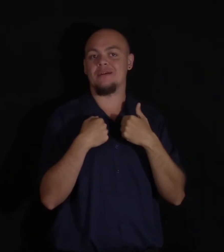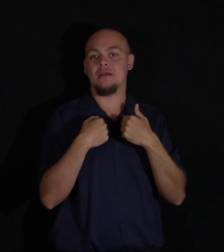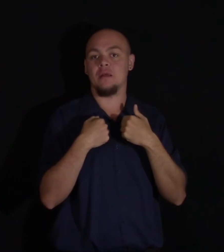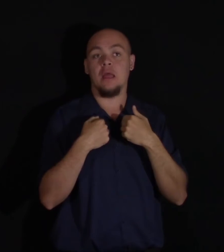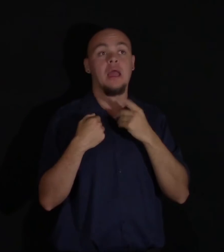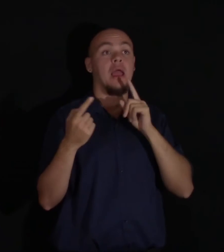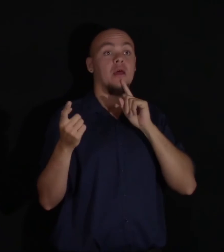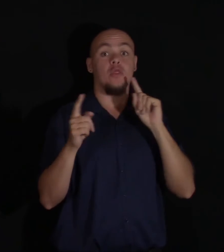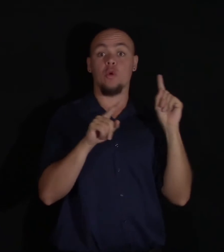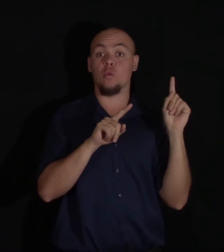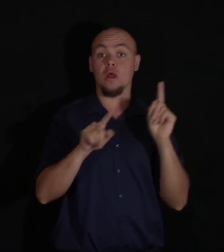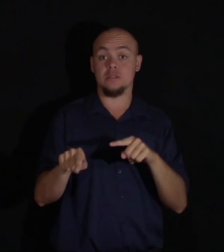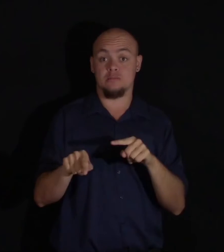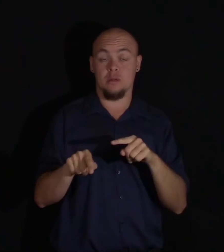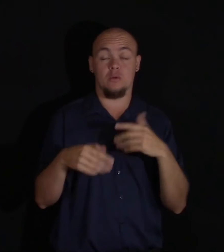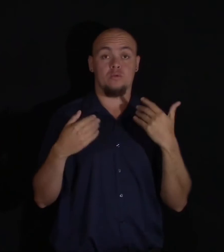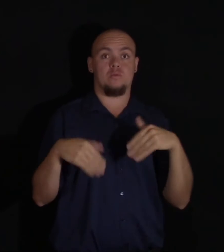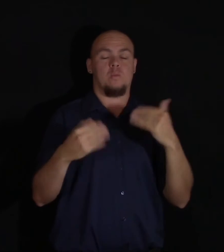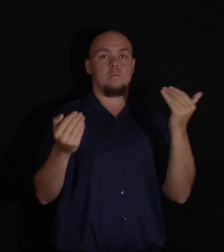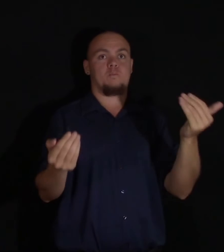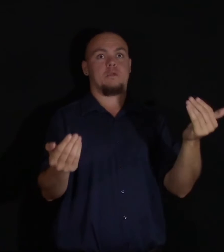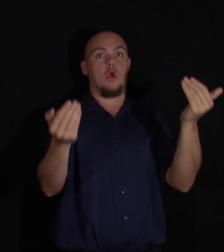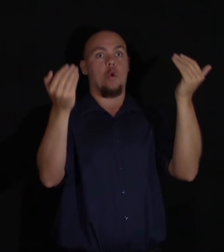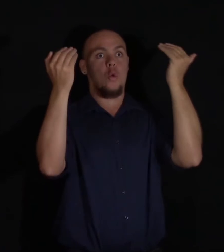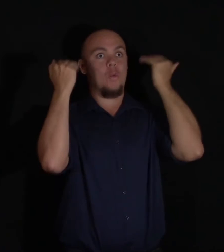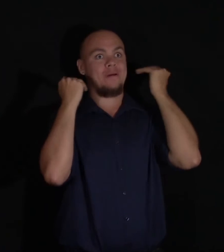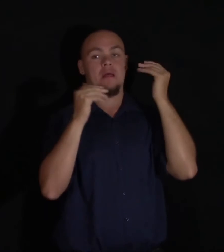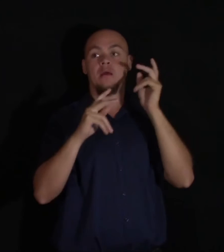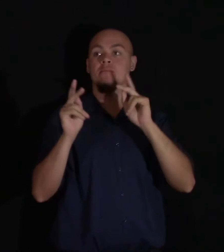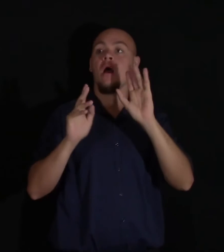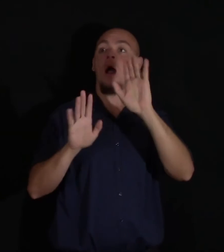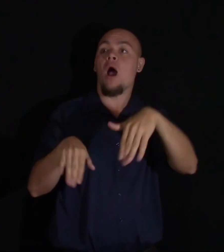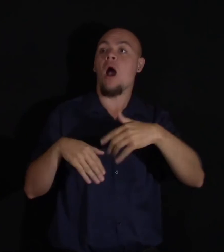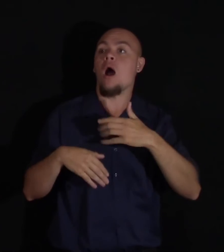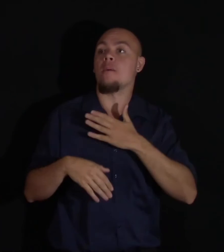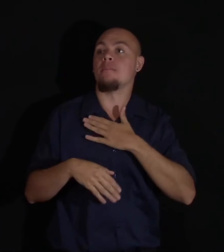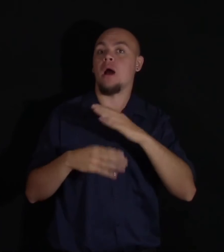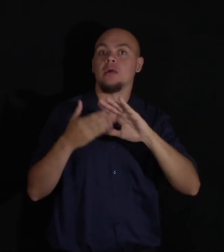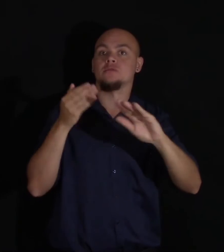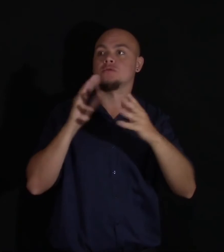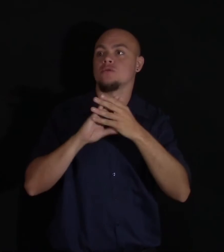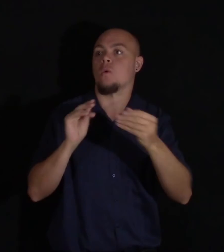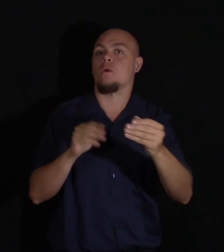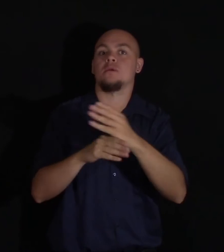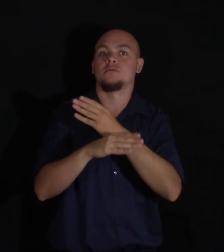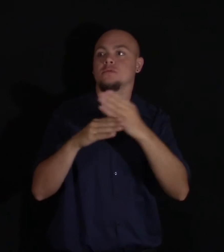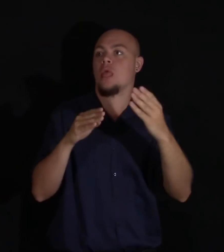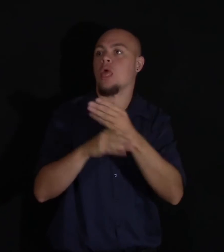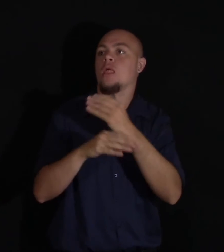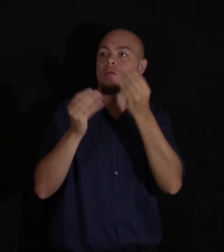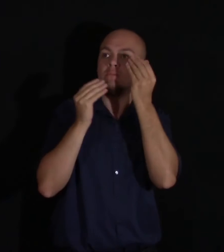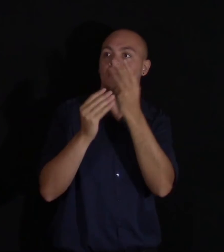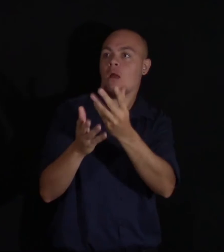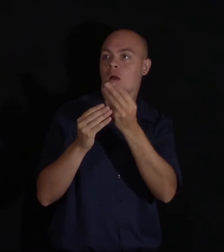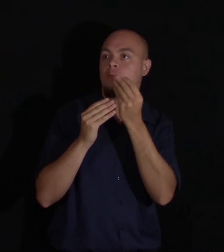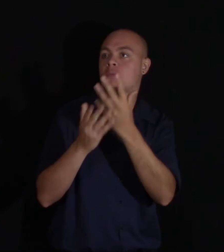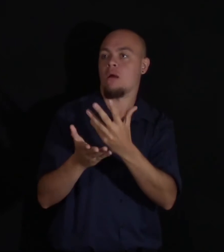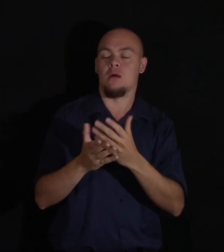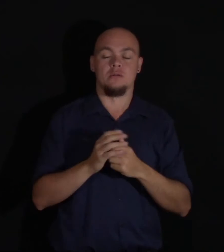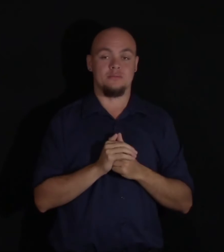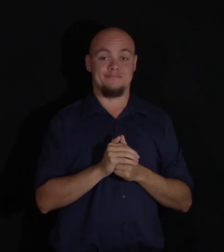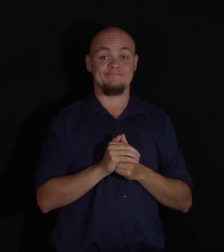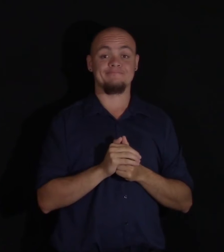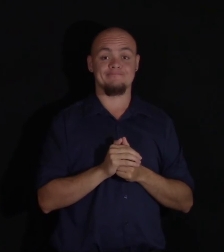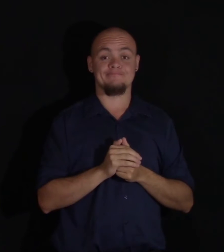have received has been overwhelming, with people wanting to share their struggles with imposter syndrome.